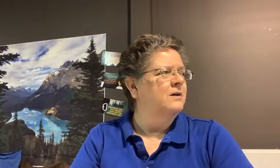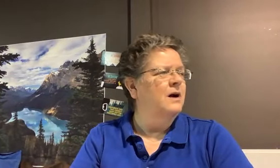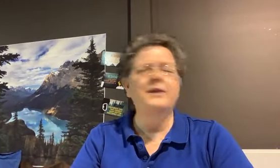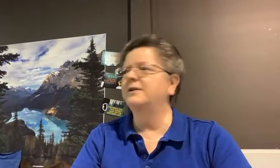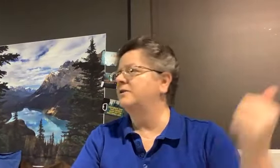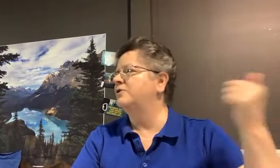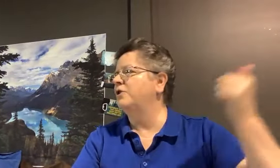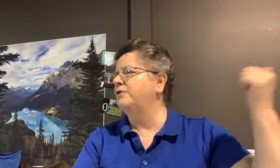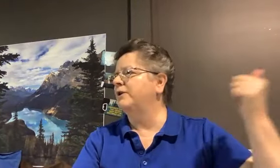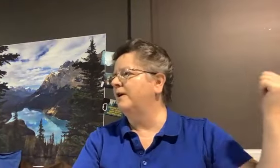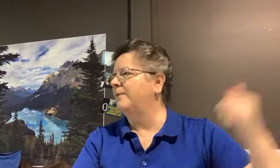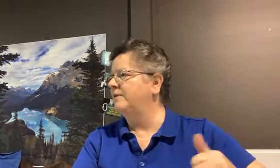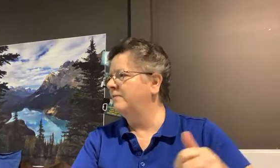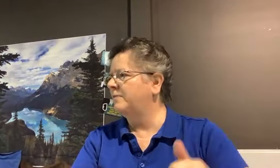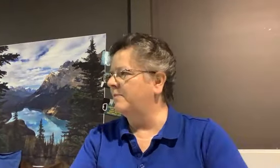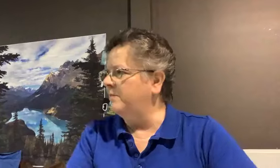I think this is Sonia coming, probably.